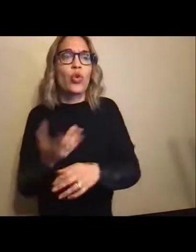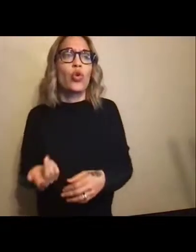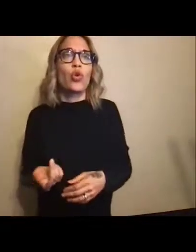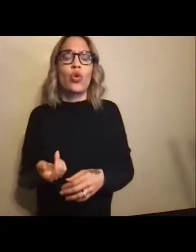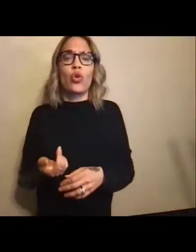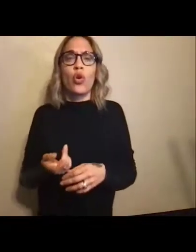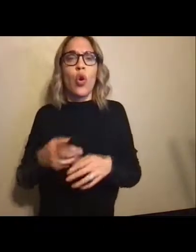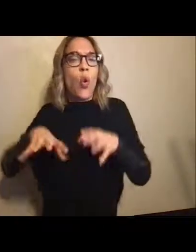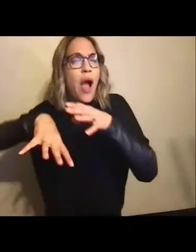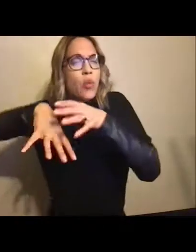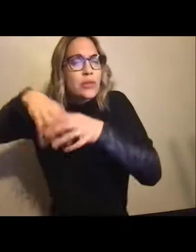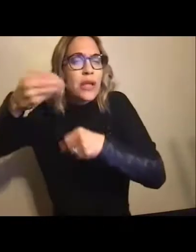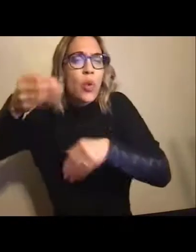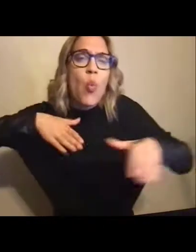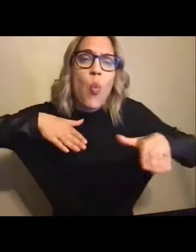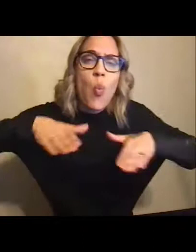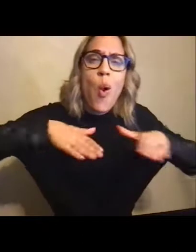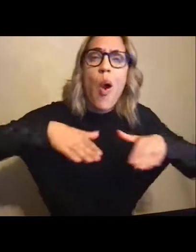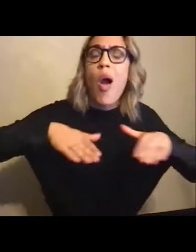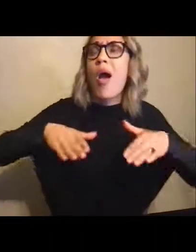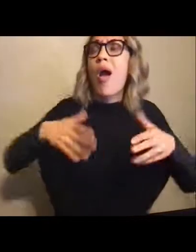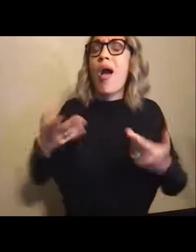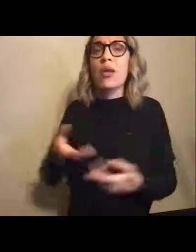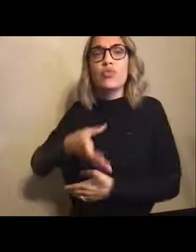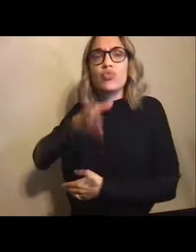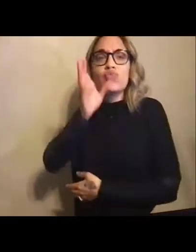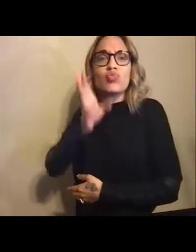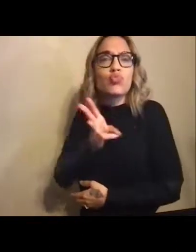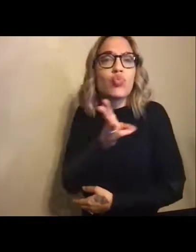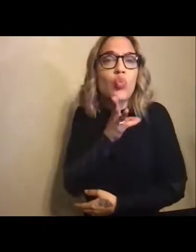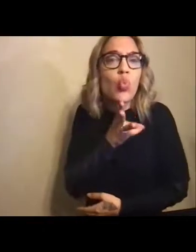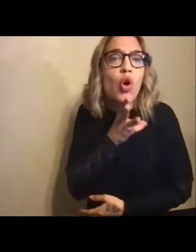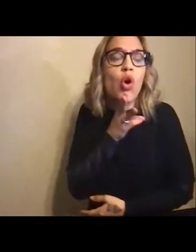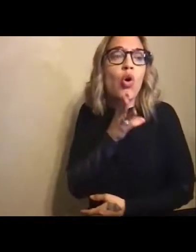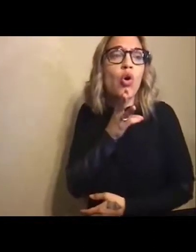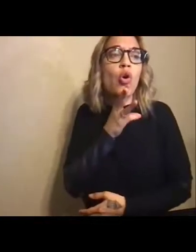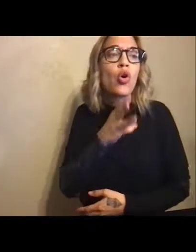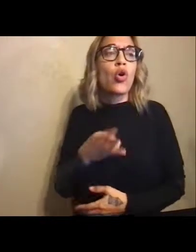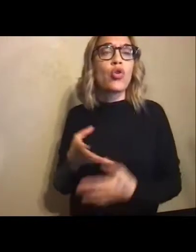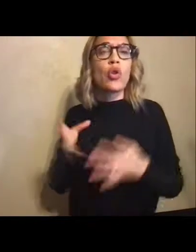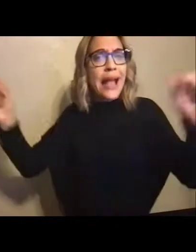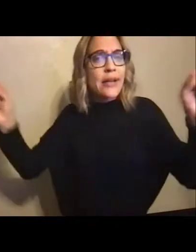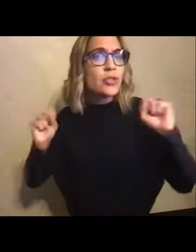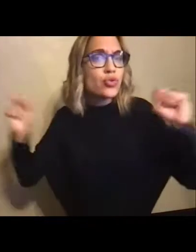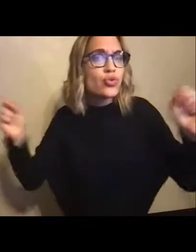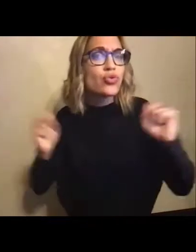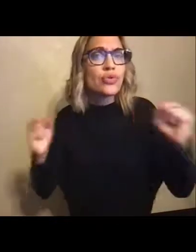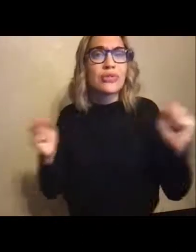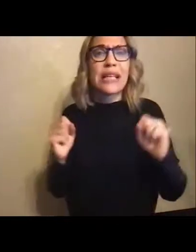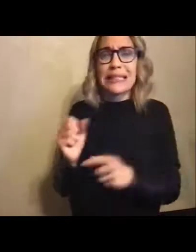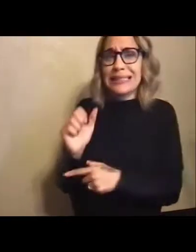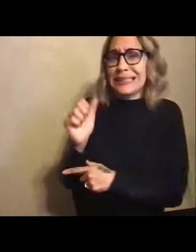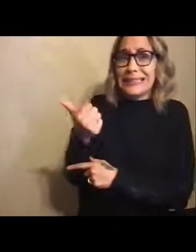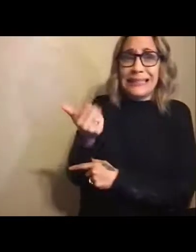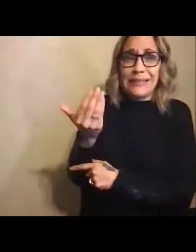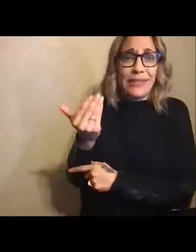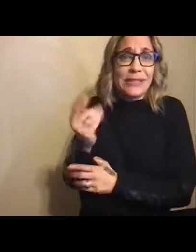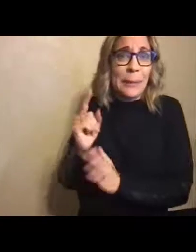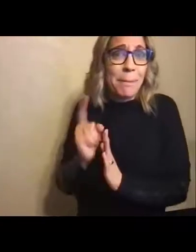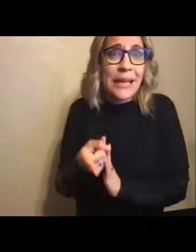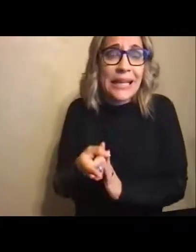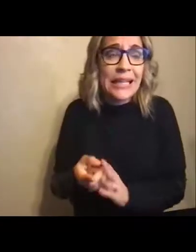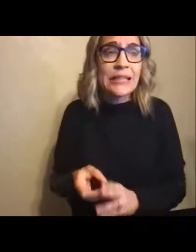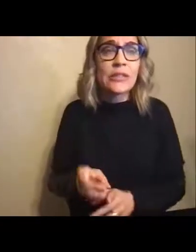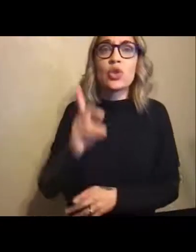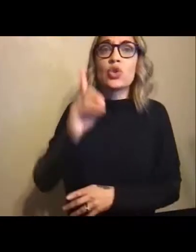Get outside. Get away from your computer. Go for a walk. Get some water. Stay hydrated. Exercise,